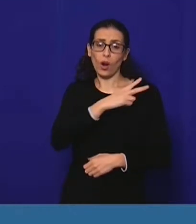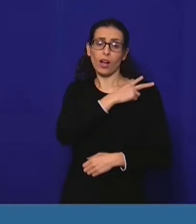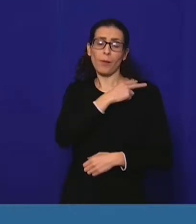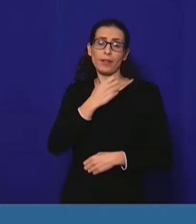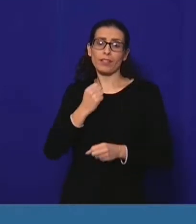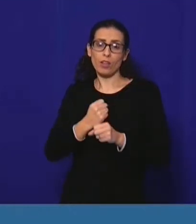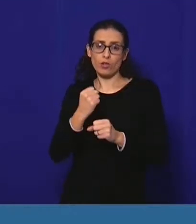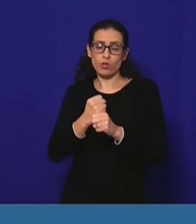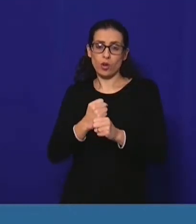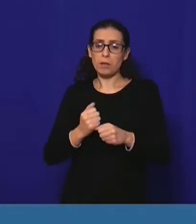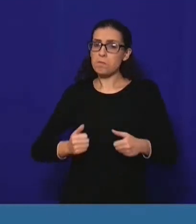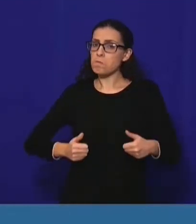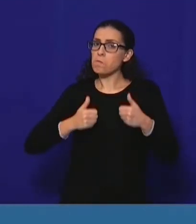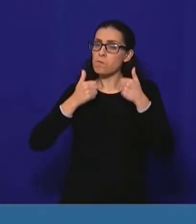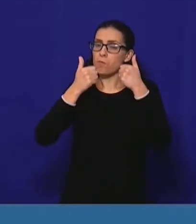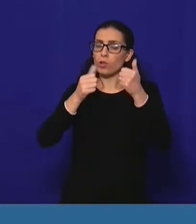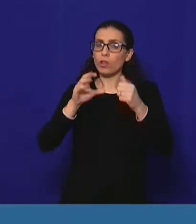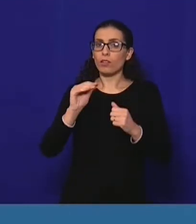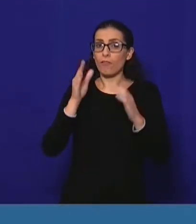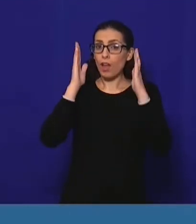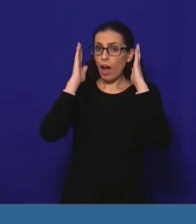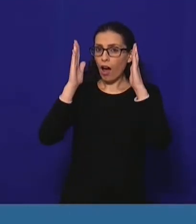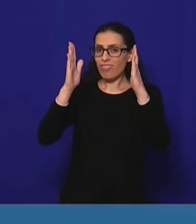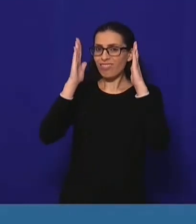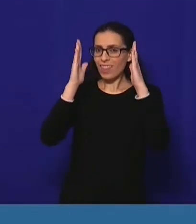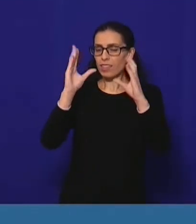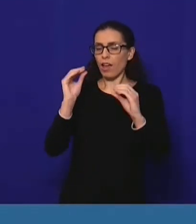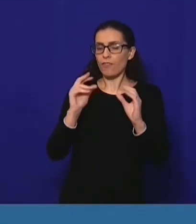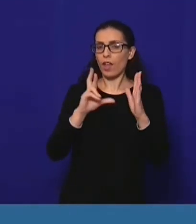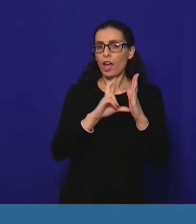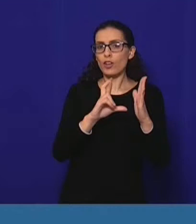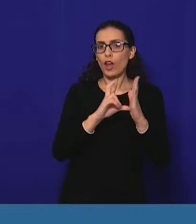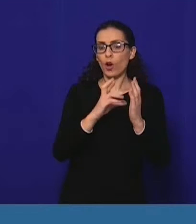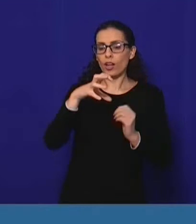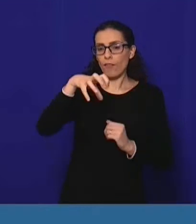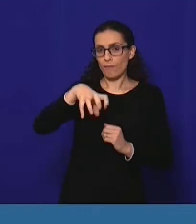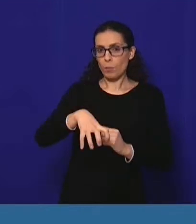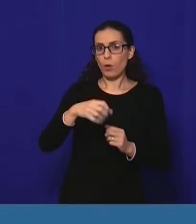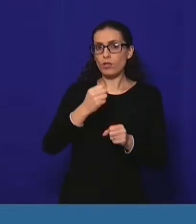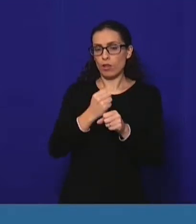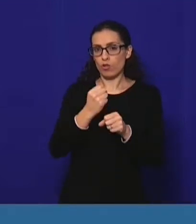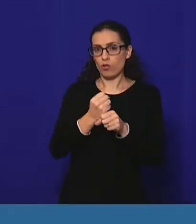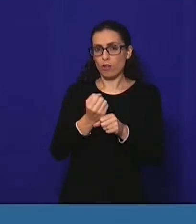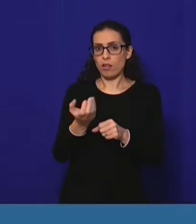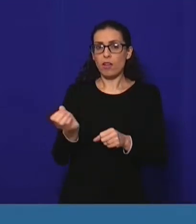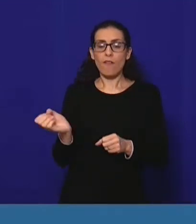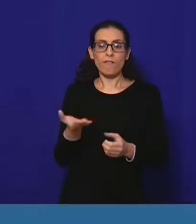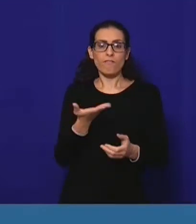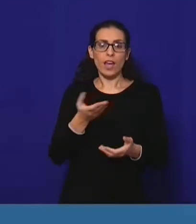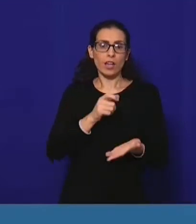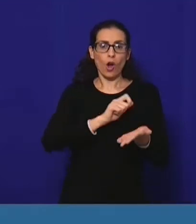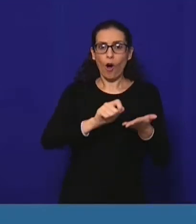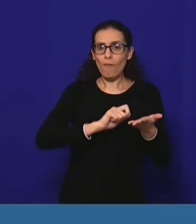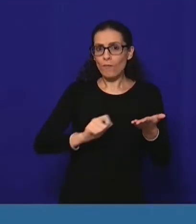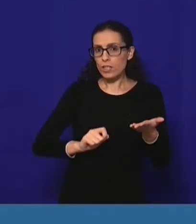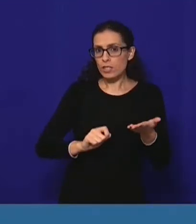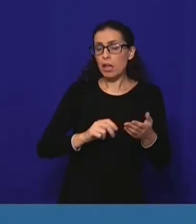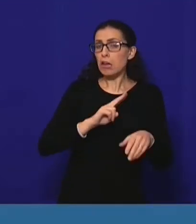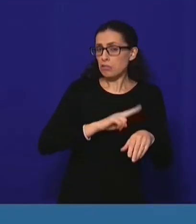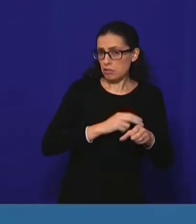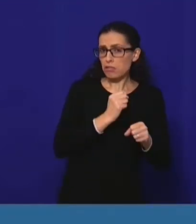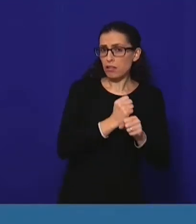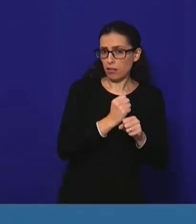li nkomplu nsegwu l-miżuri li għandna fil-post kemm fejn inti għandek uffiċini fejn tista' tagħmel ħafna